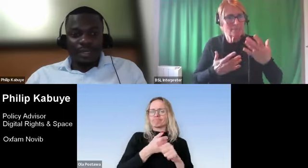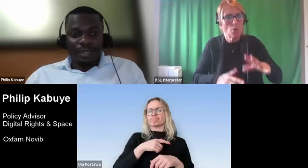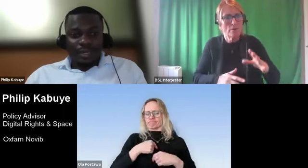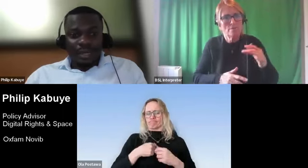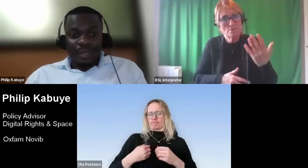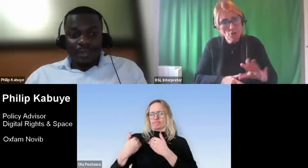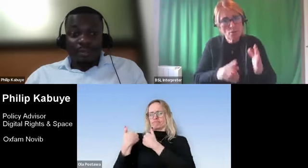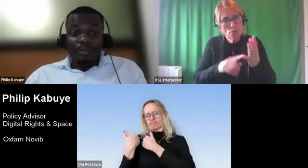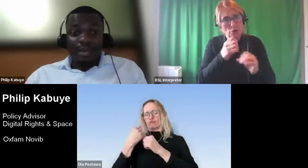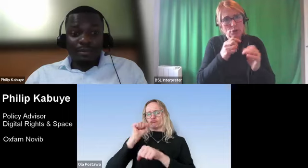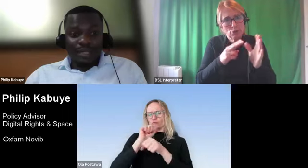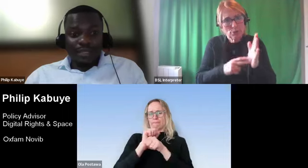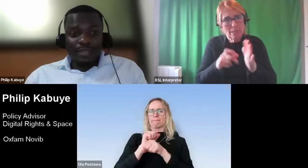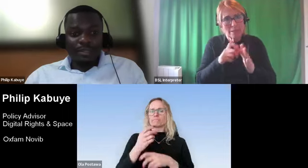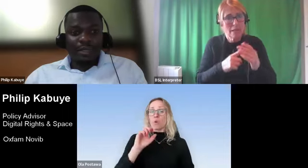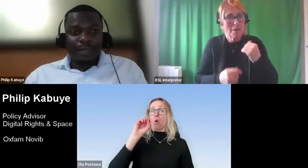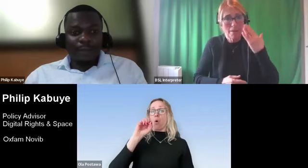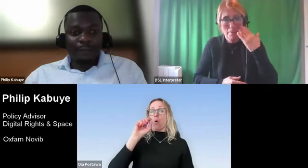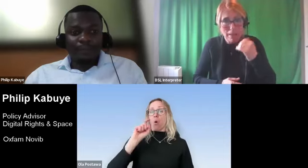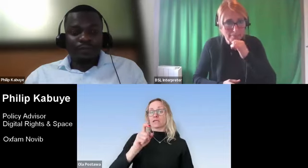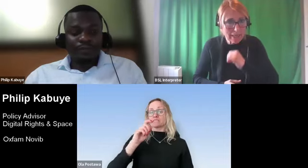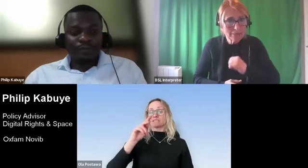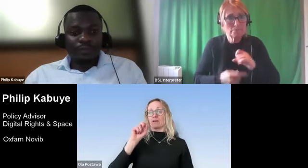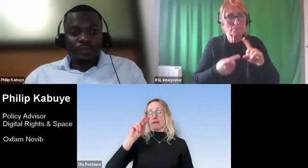Uganda. I'm a black man